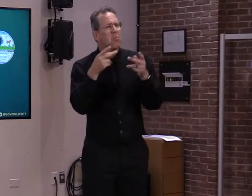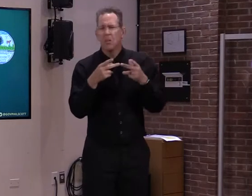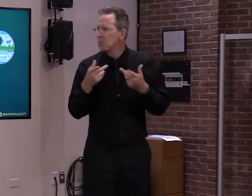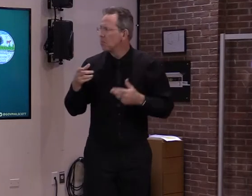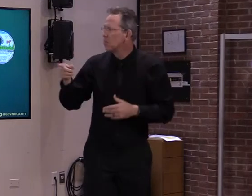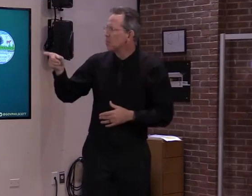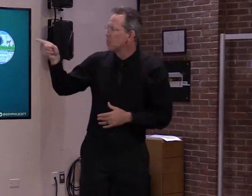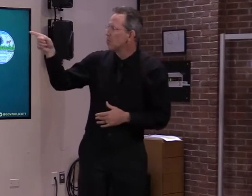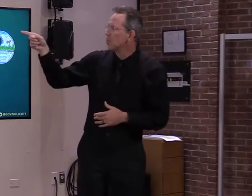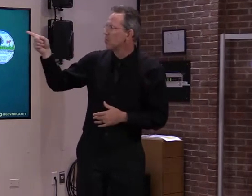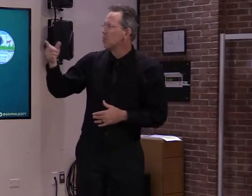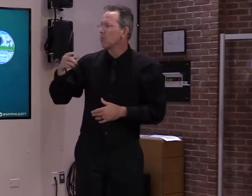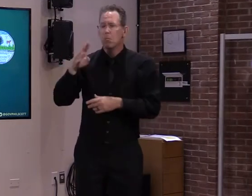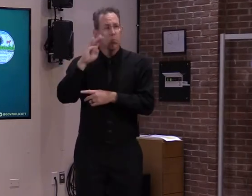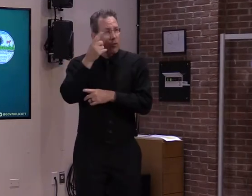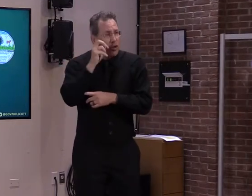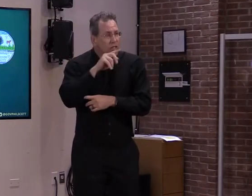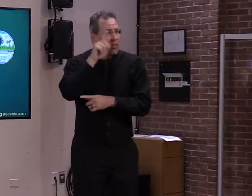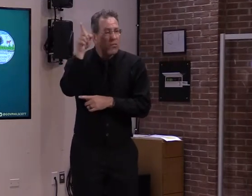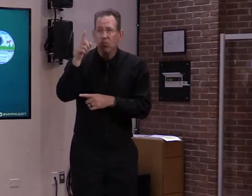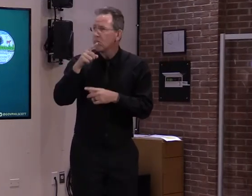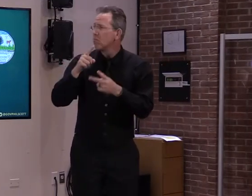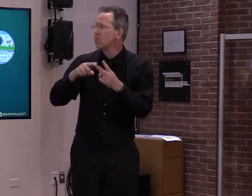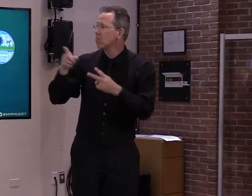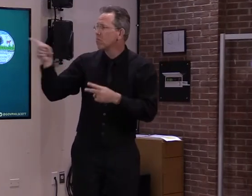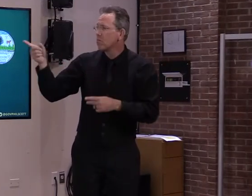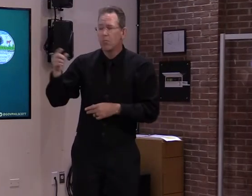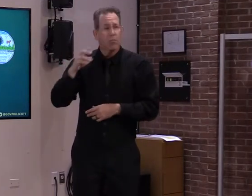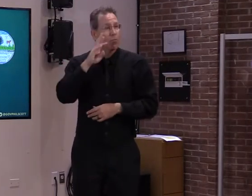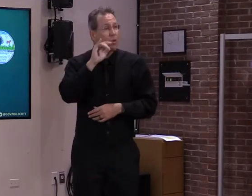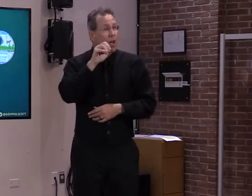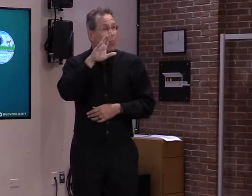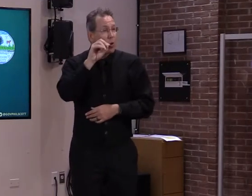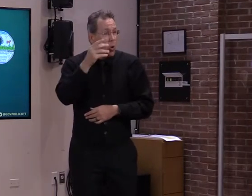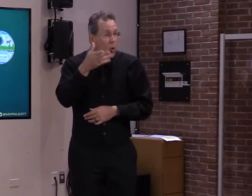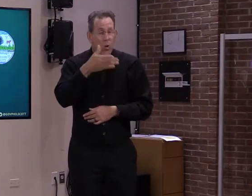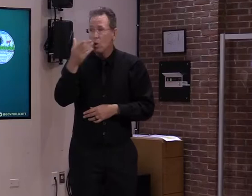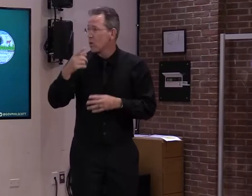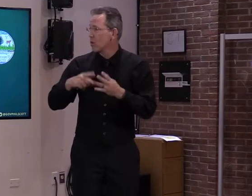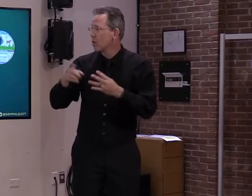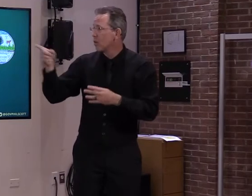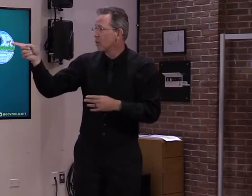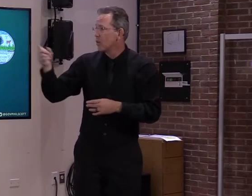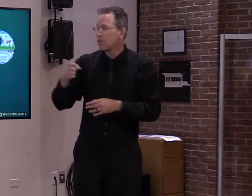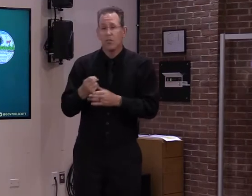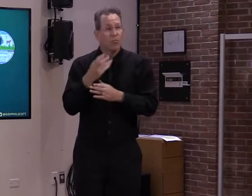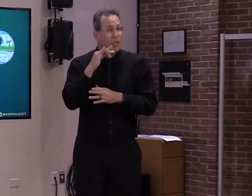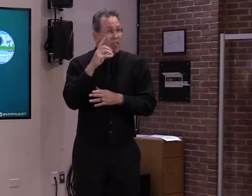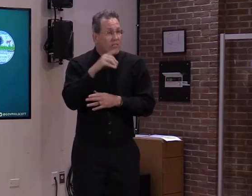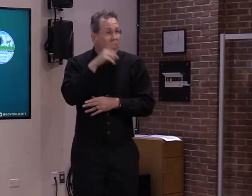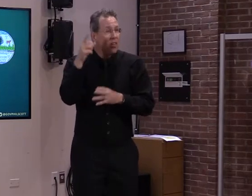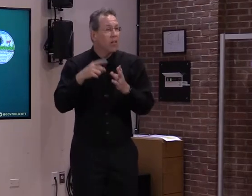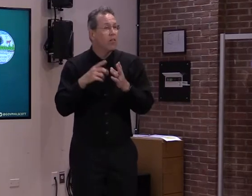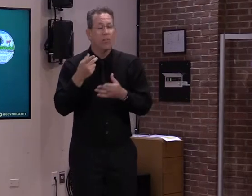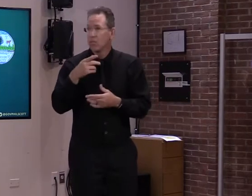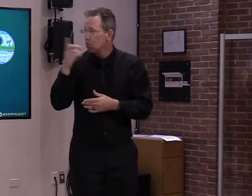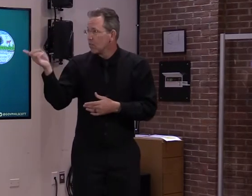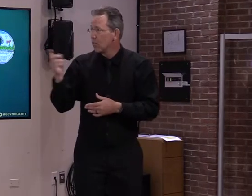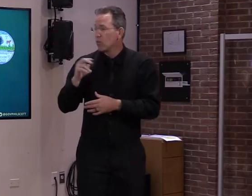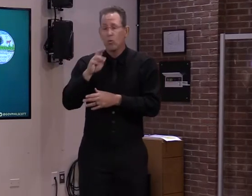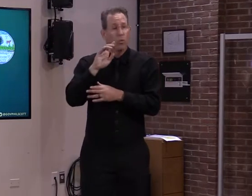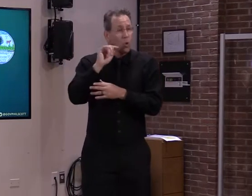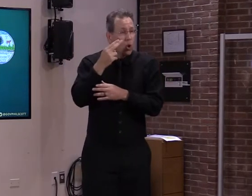Wen Doors in Springfield, King Arthur Flower in Norwich, North Country Hospital in Newport,